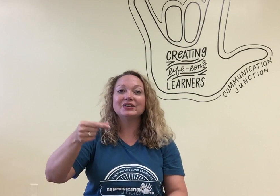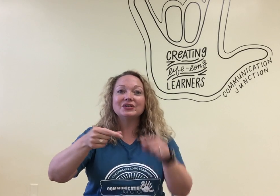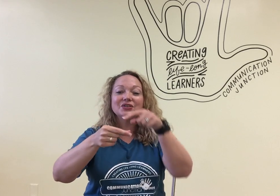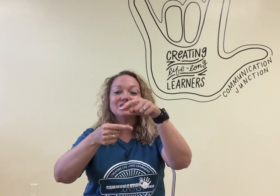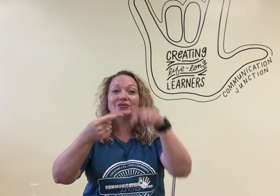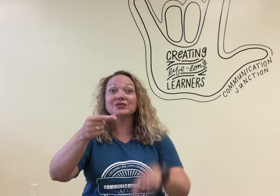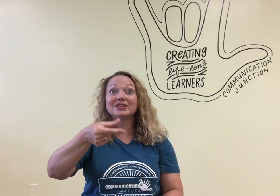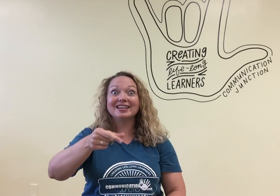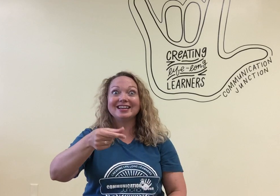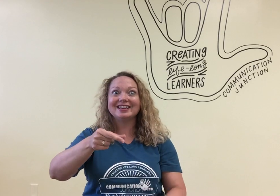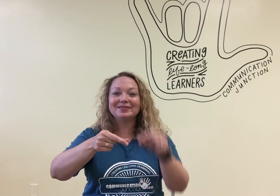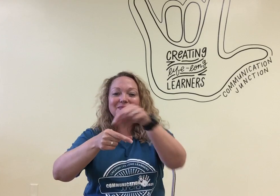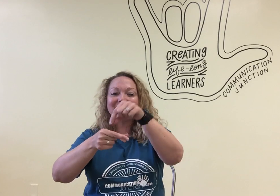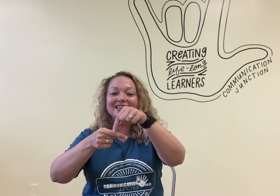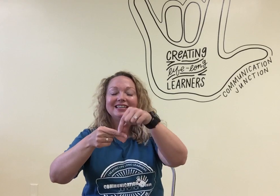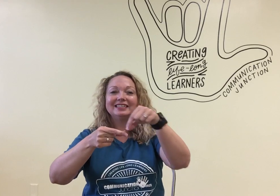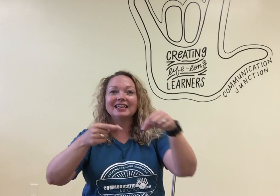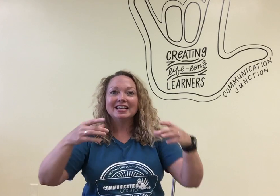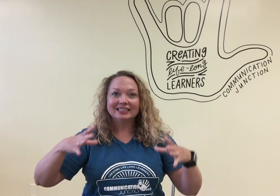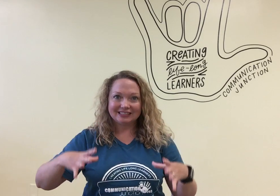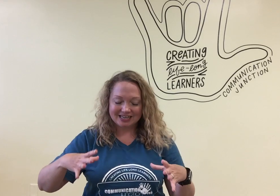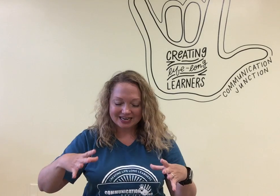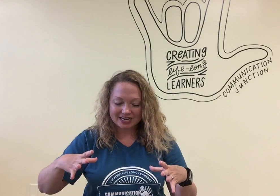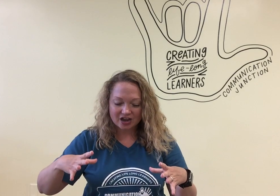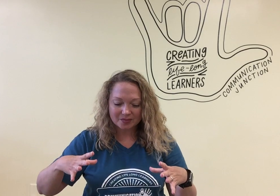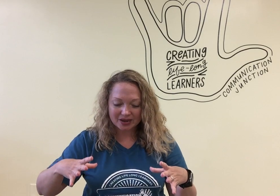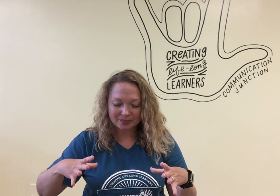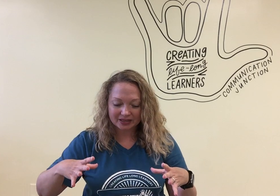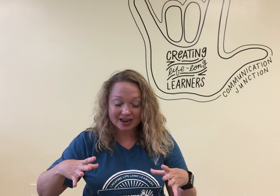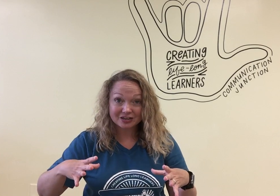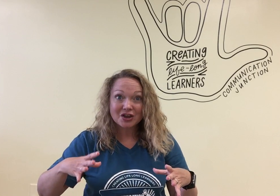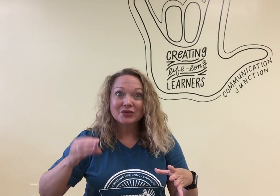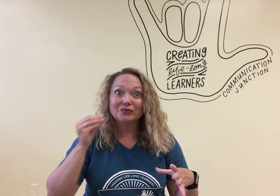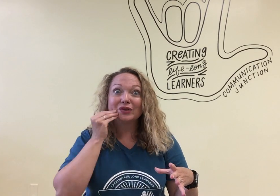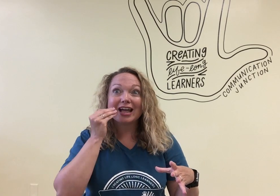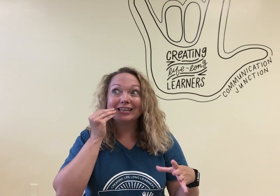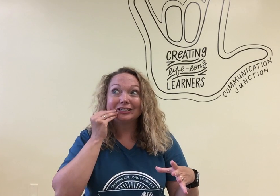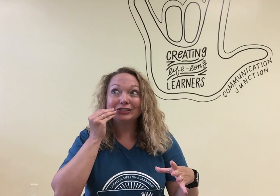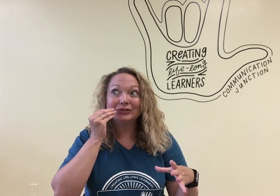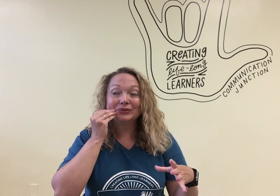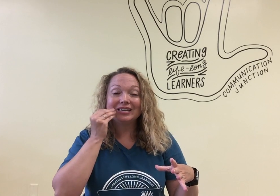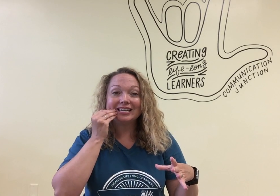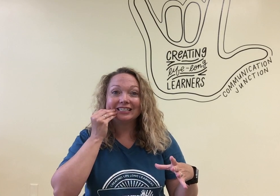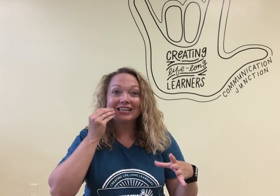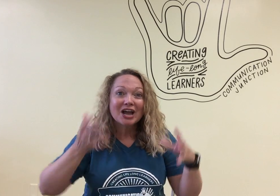little green peas, sitting on my plate, ready to eat,